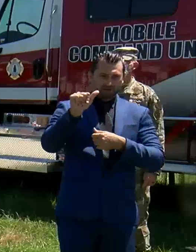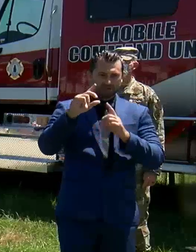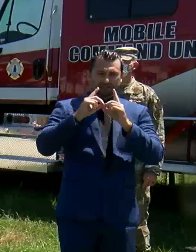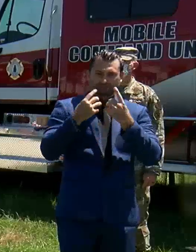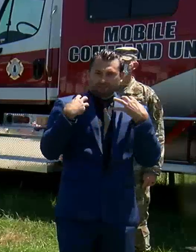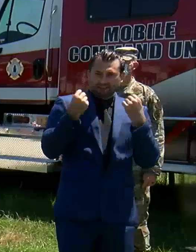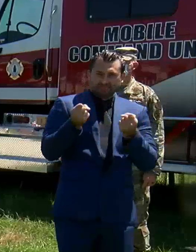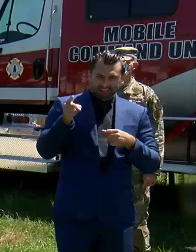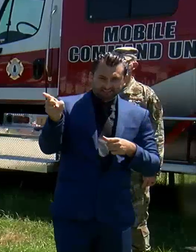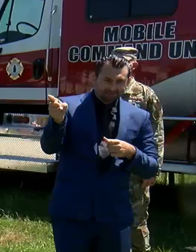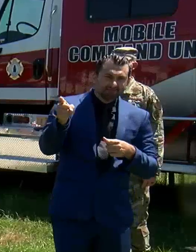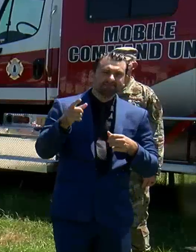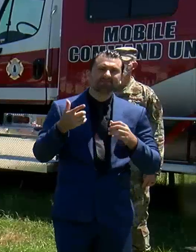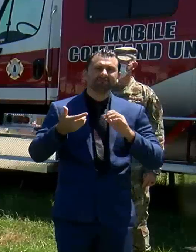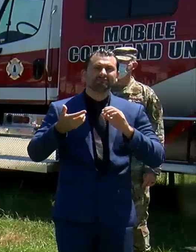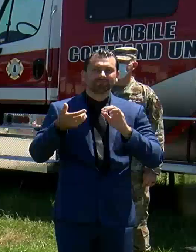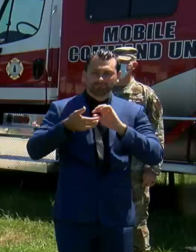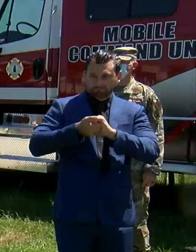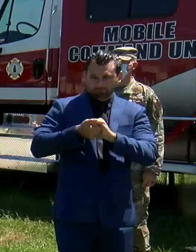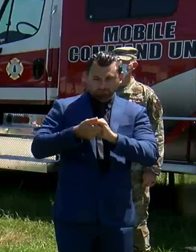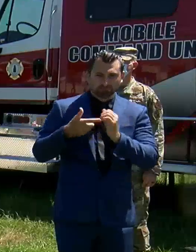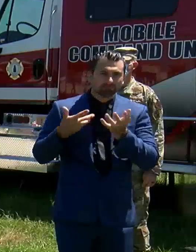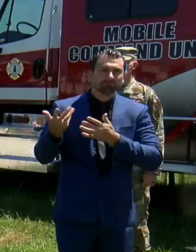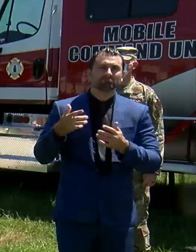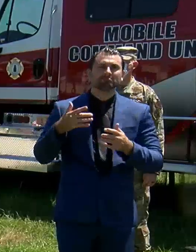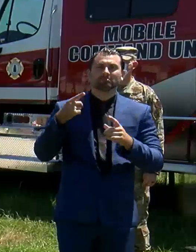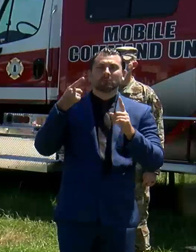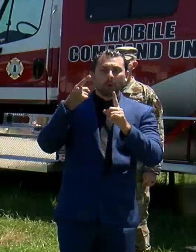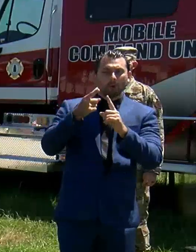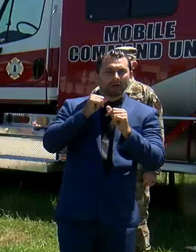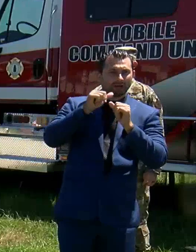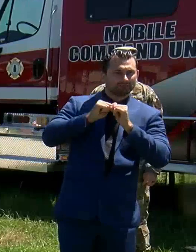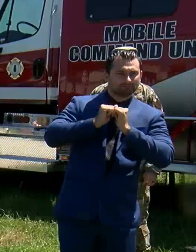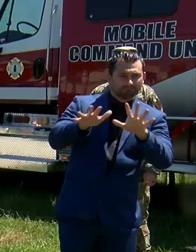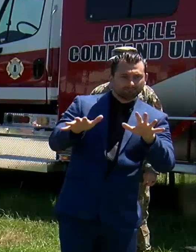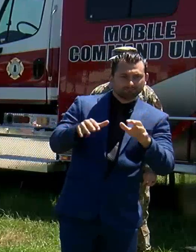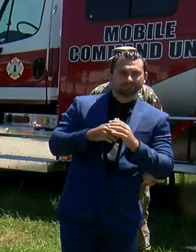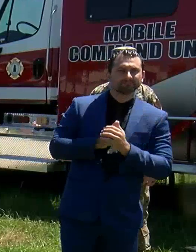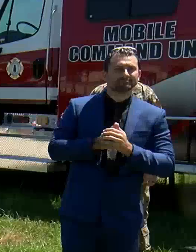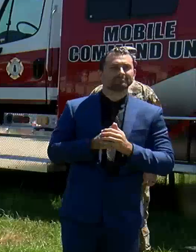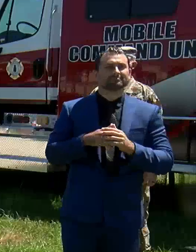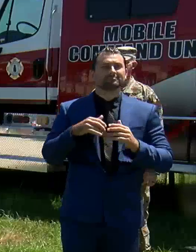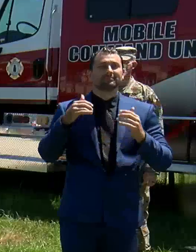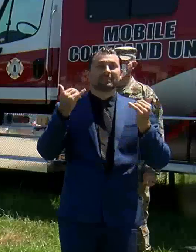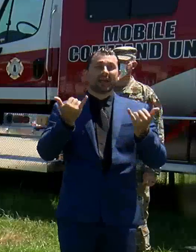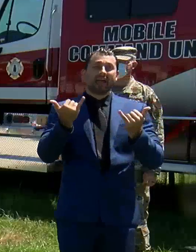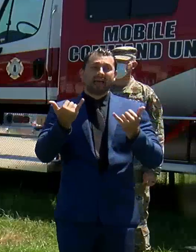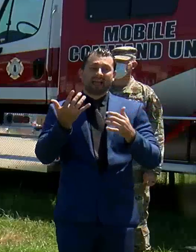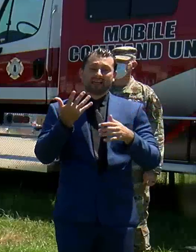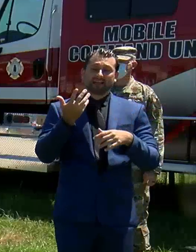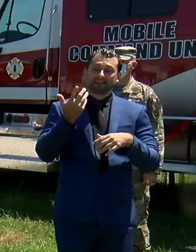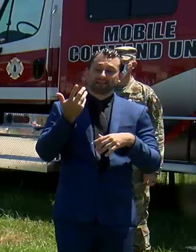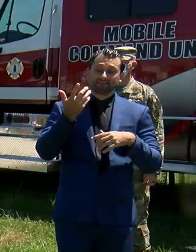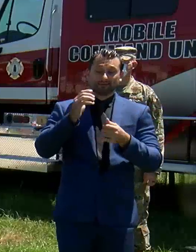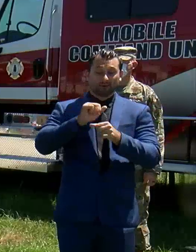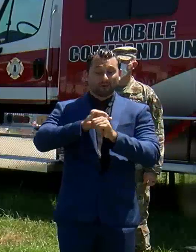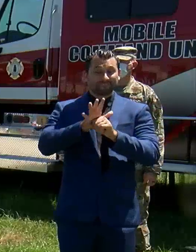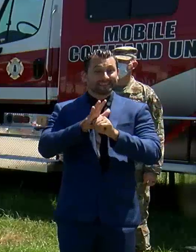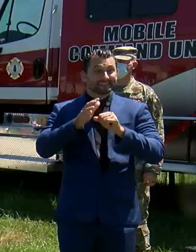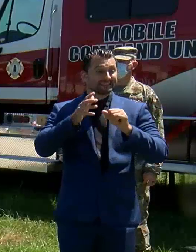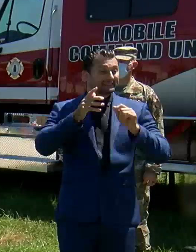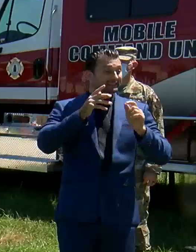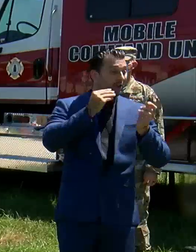not sending COVID positive patients back into nursing homes that can't accept them. Other states, that was their